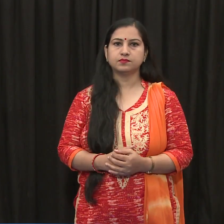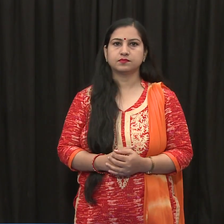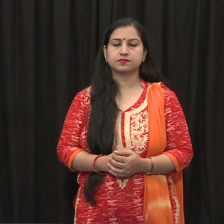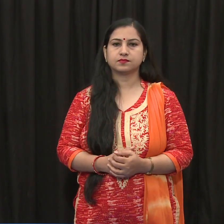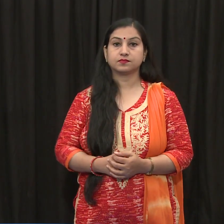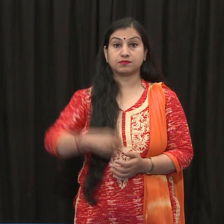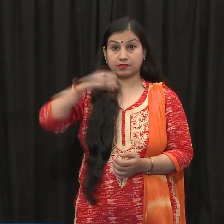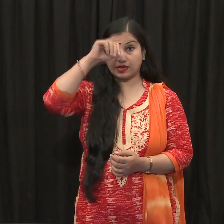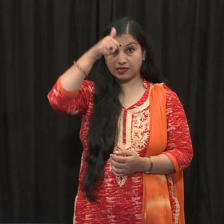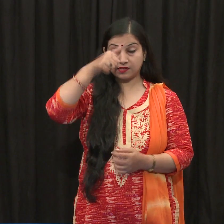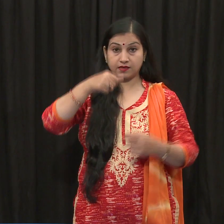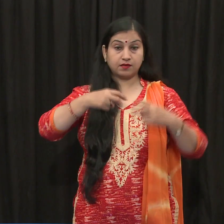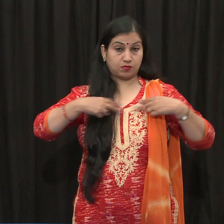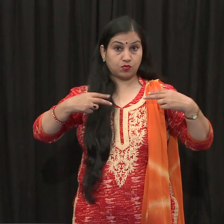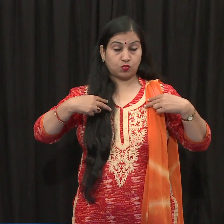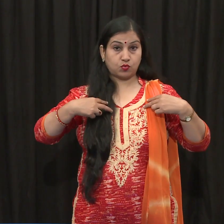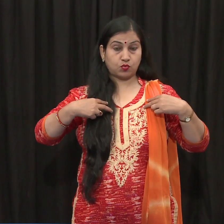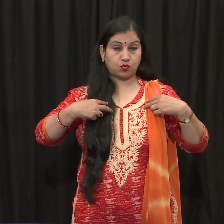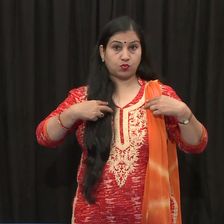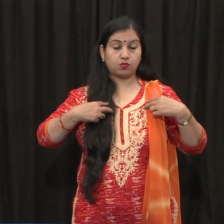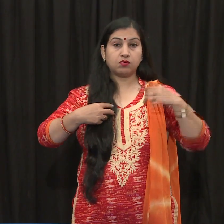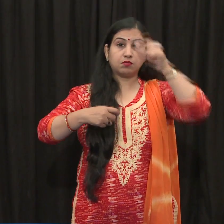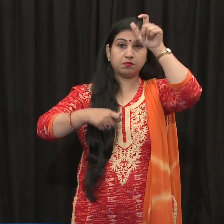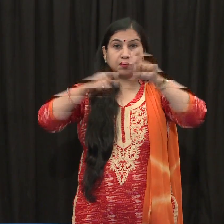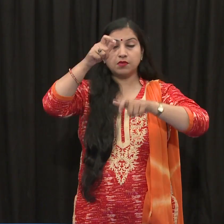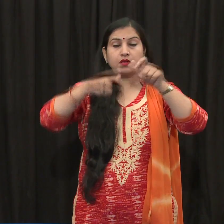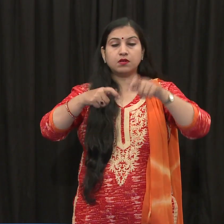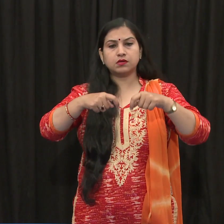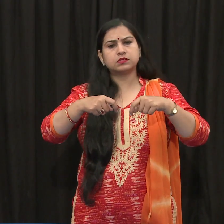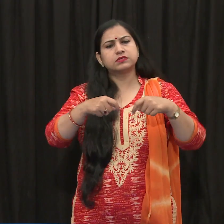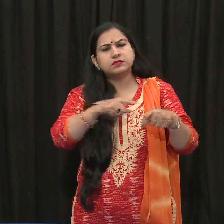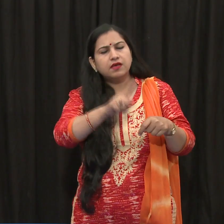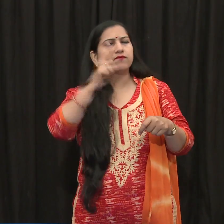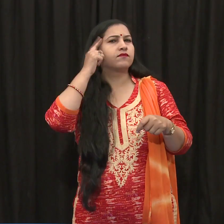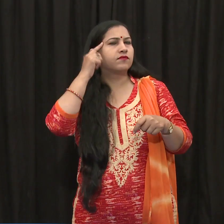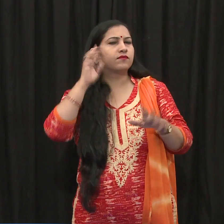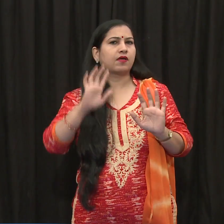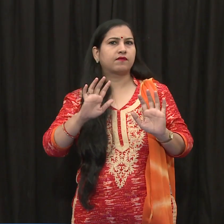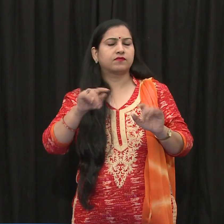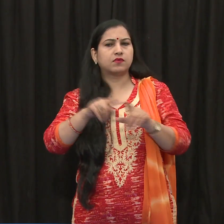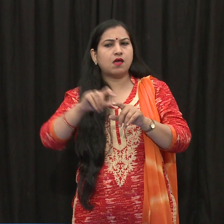Indian judiciary is independent from the influence of executive and